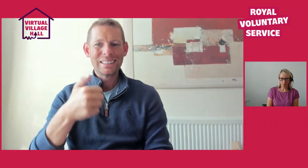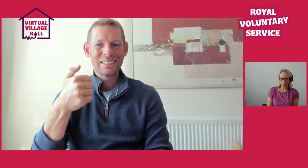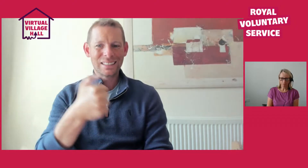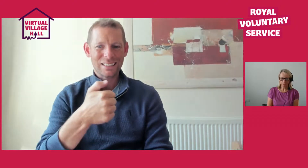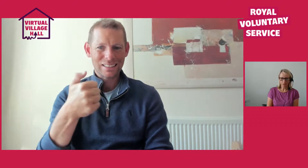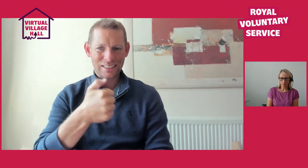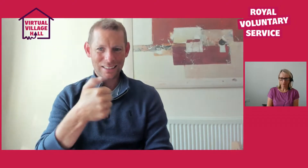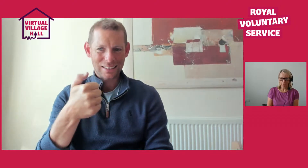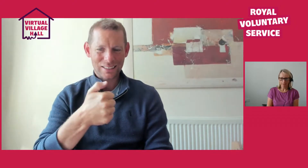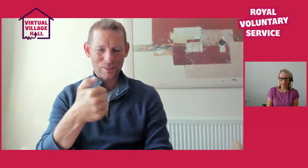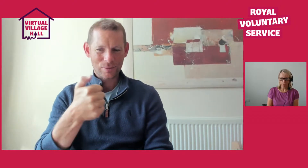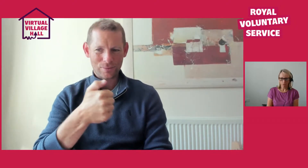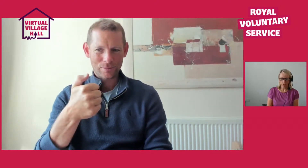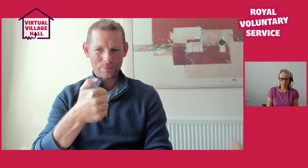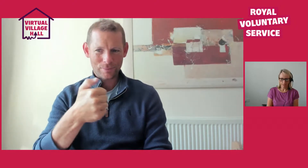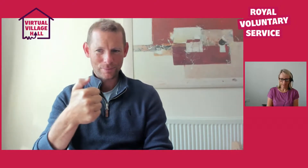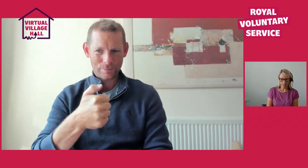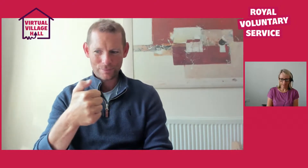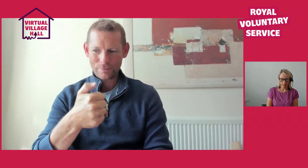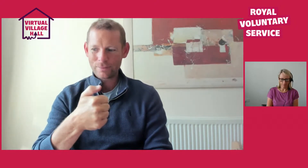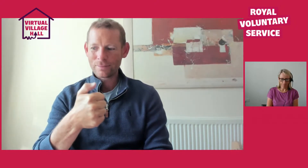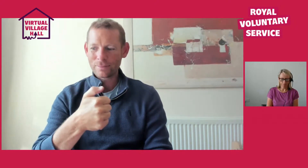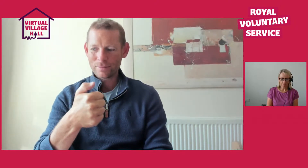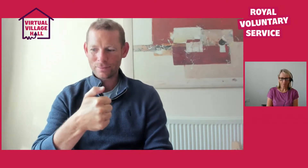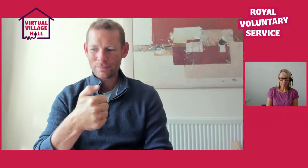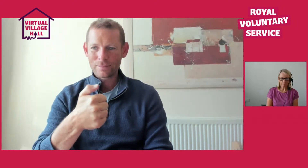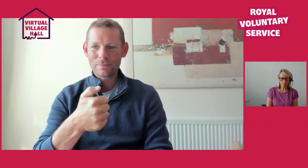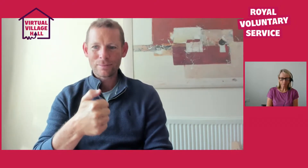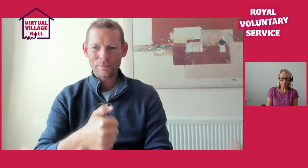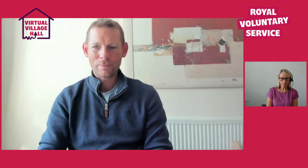Joan, got that right, that was 16.